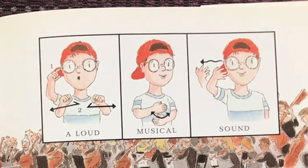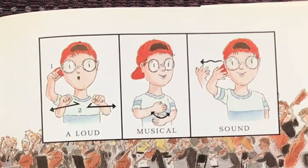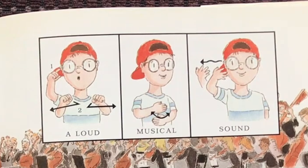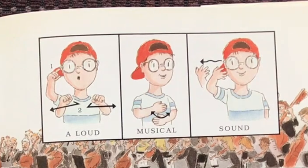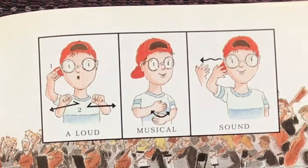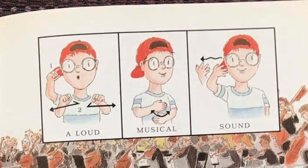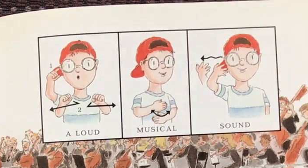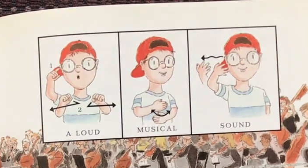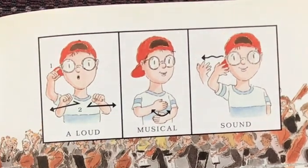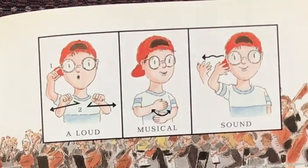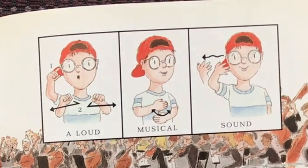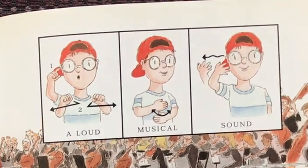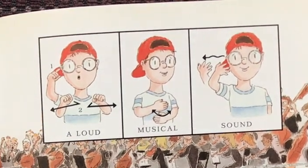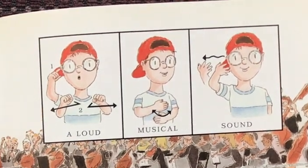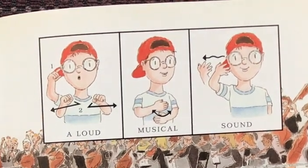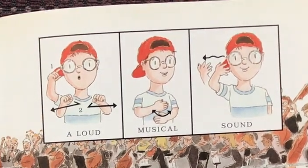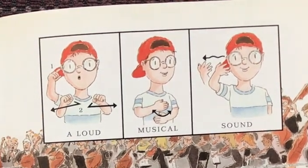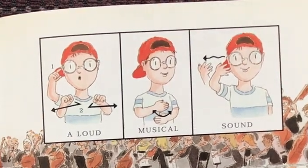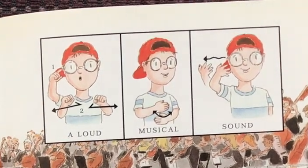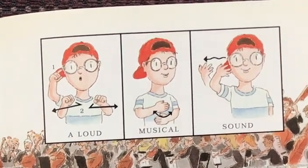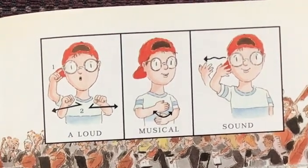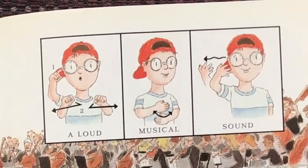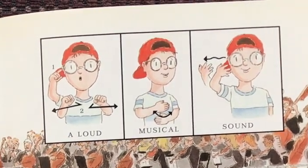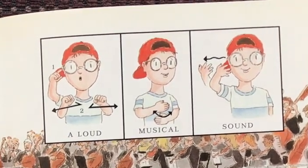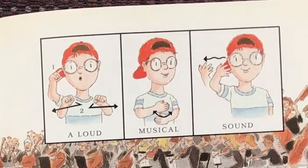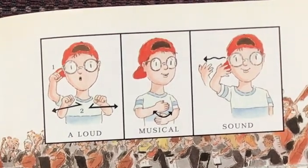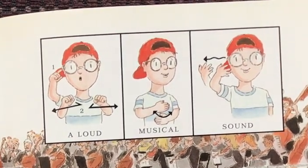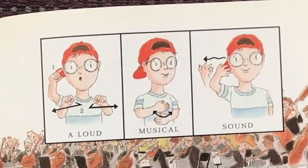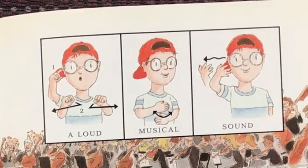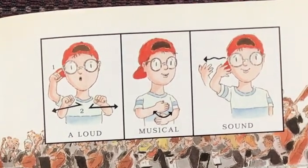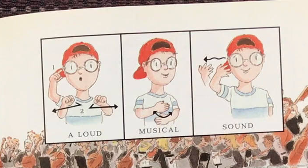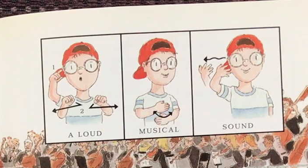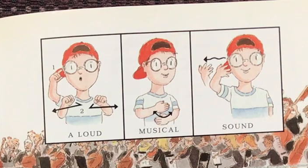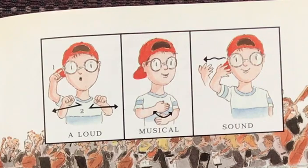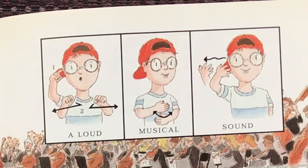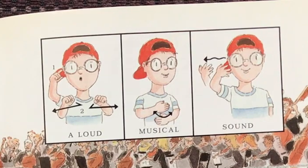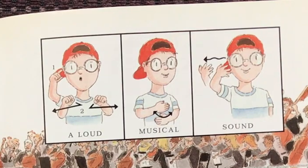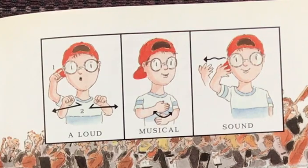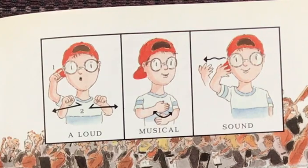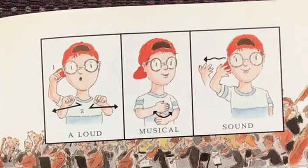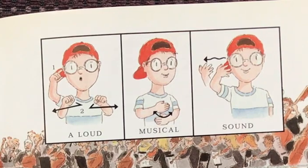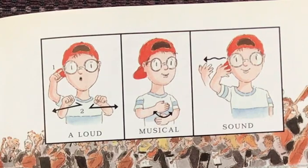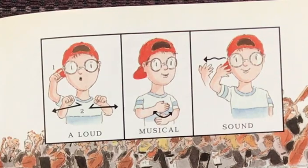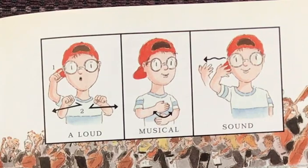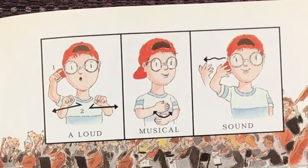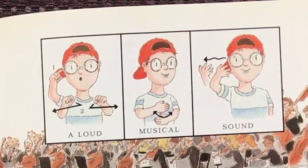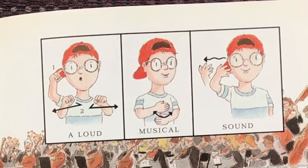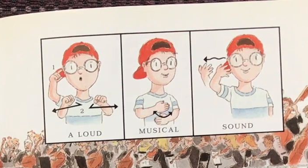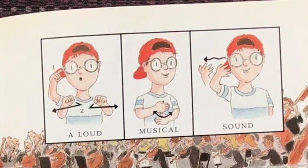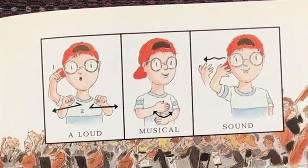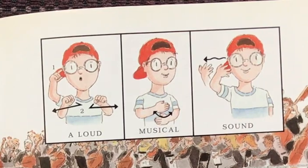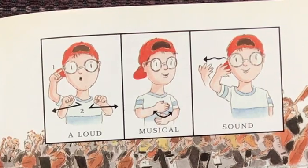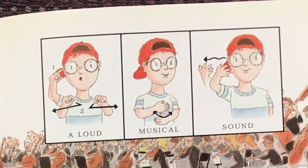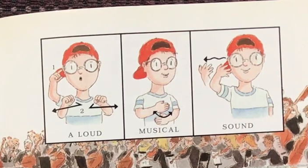percussionist is a friend of mine, signs Mr. Samuels. What's a percussionist? Anna signs back.